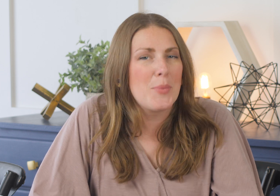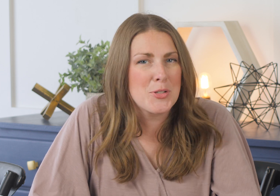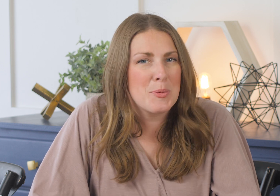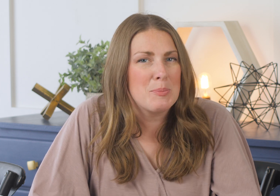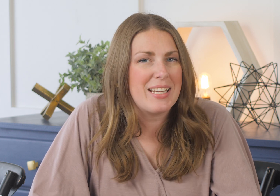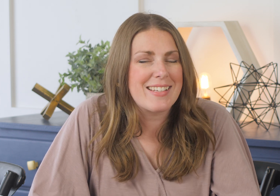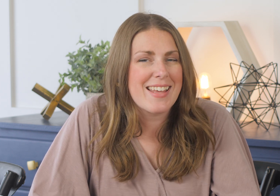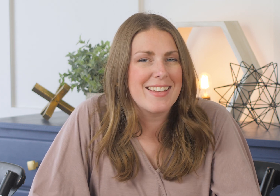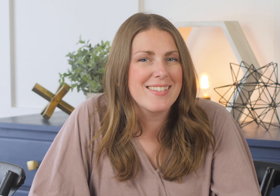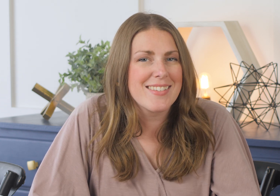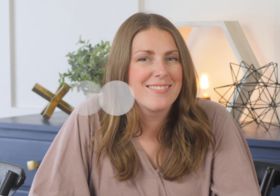multiple meaning signs.